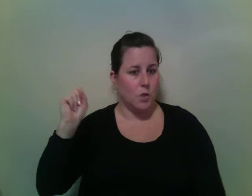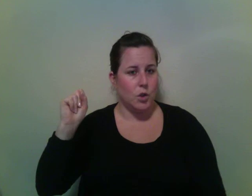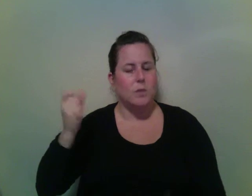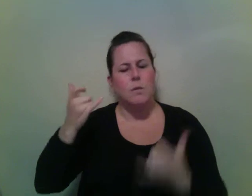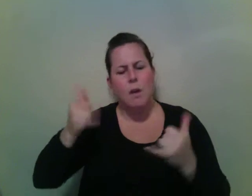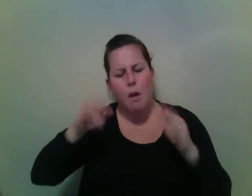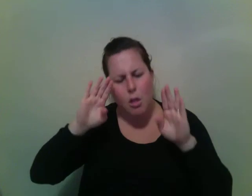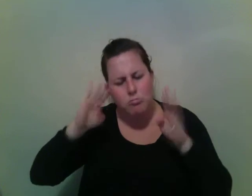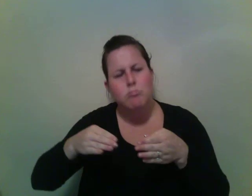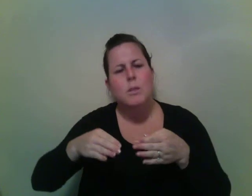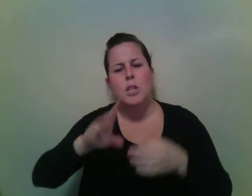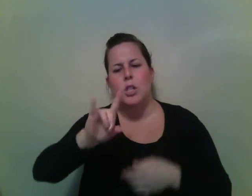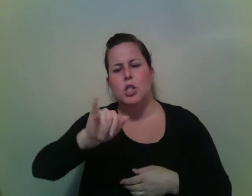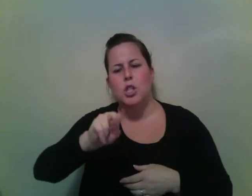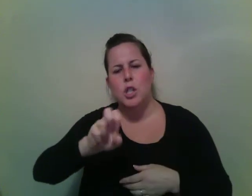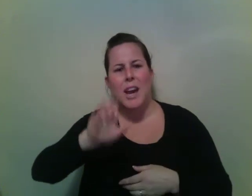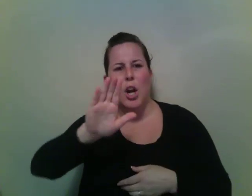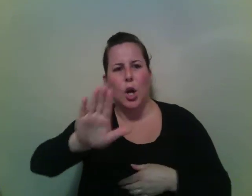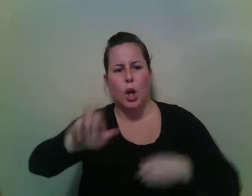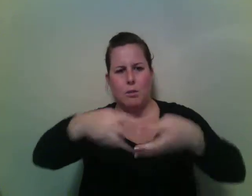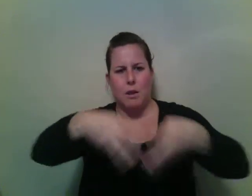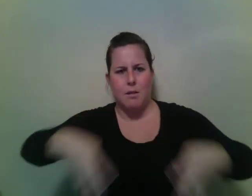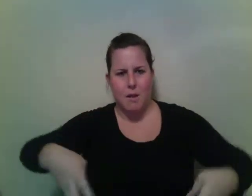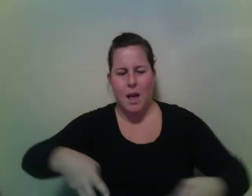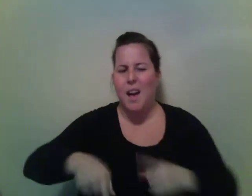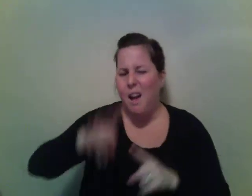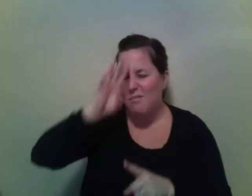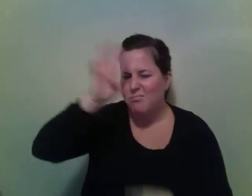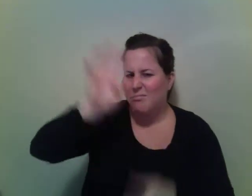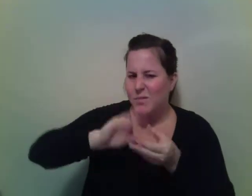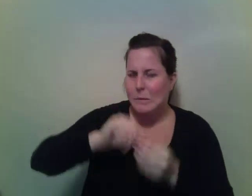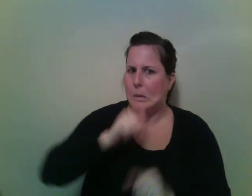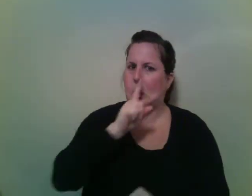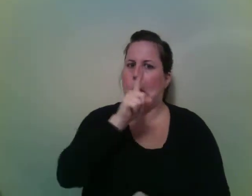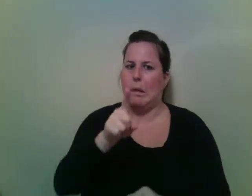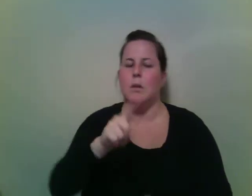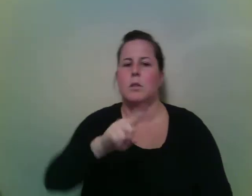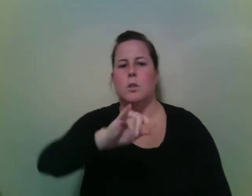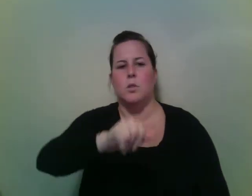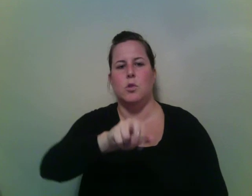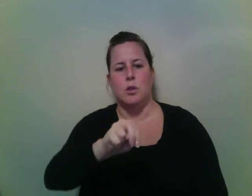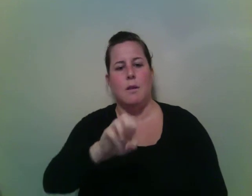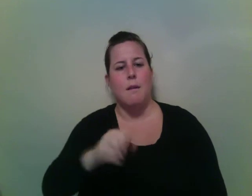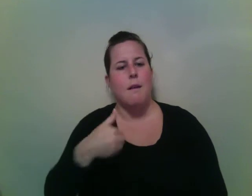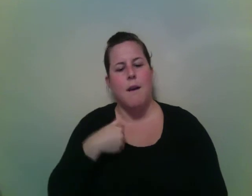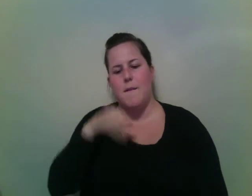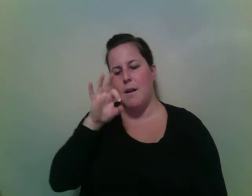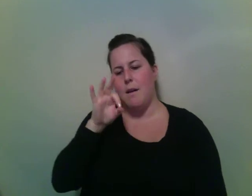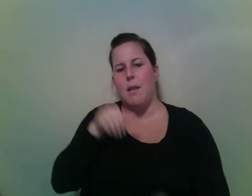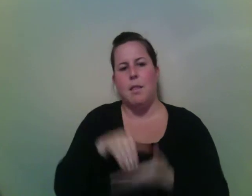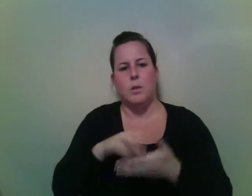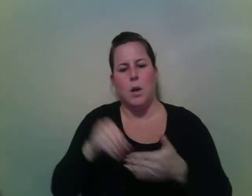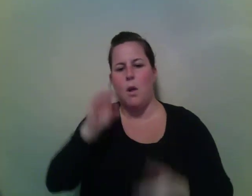Jane's downline. Here's my hypothetical Jane. Jane is sitting with a $9,000 overall group volume.